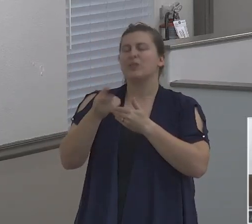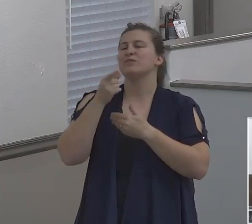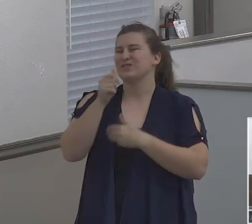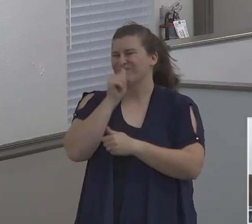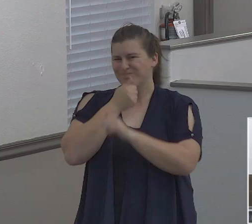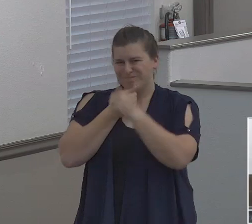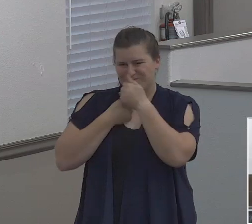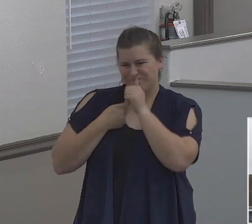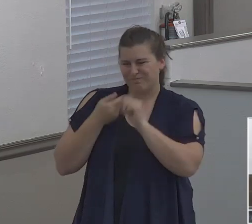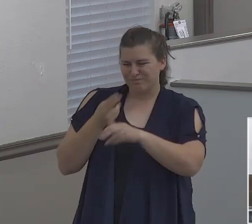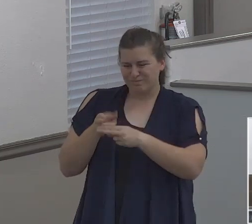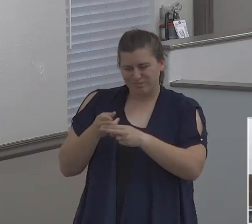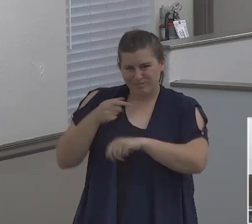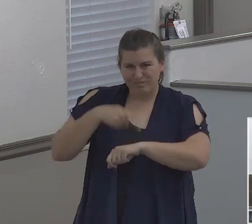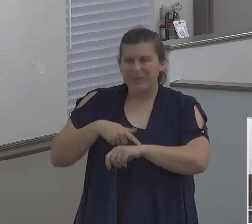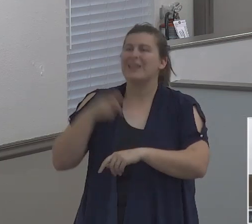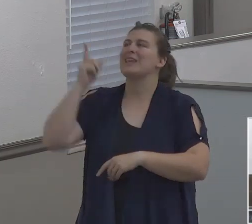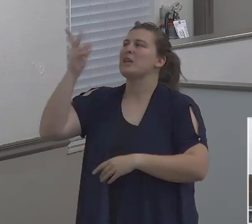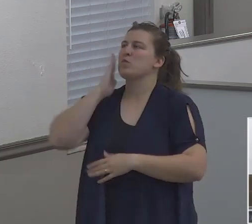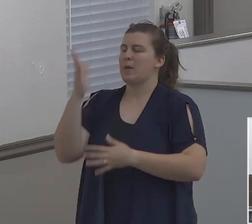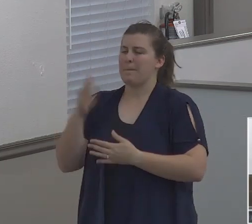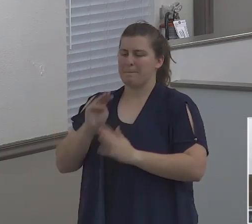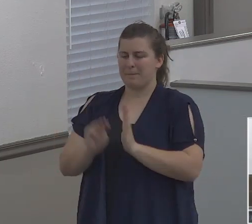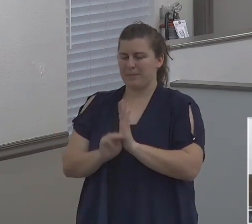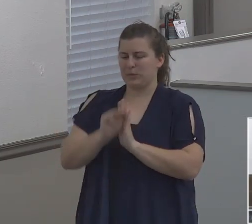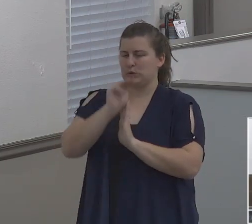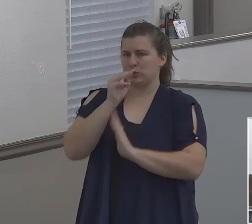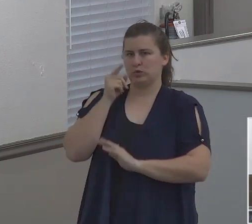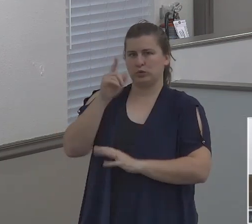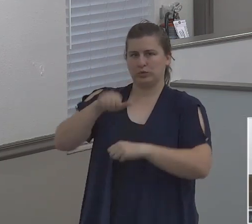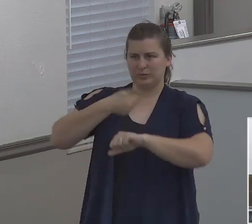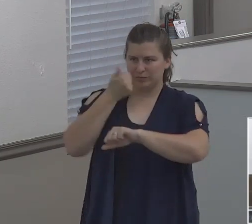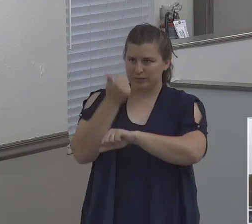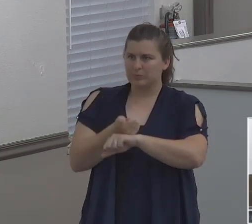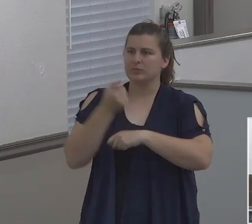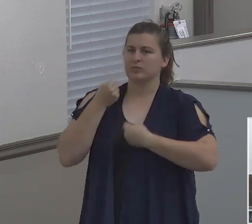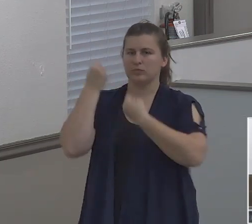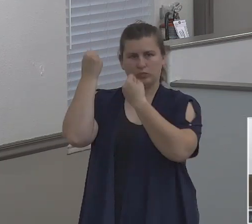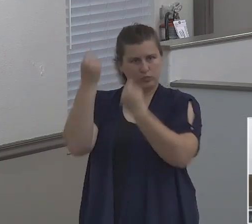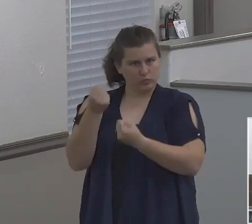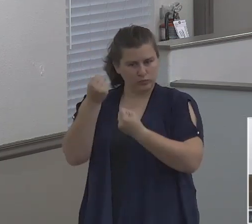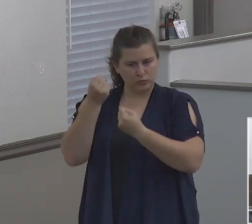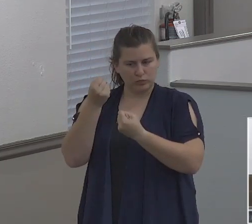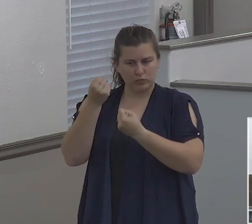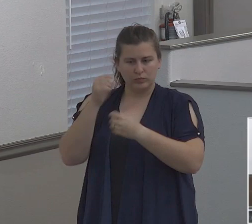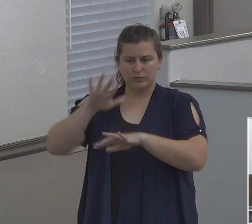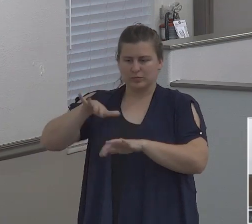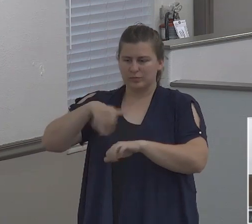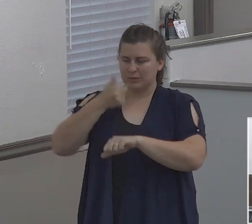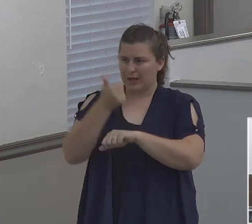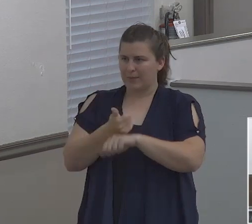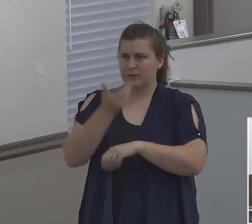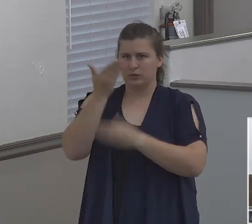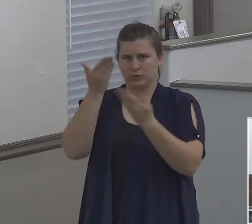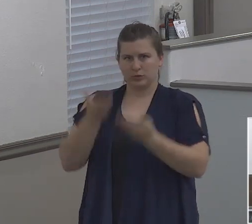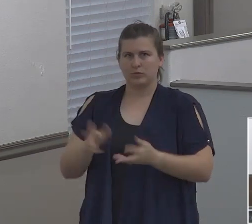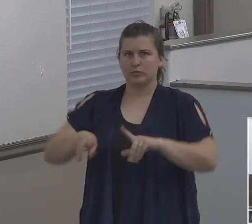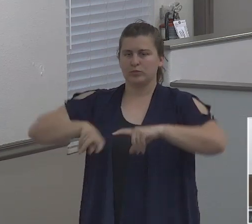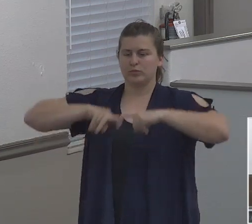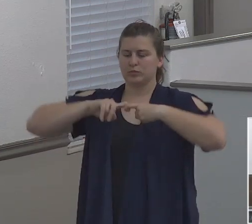Jesus, after that ye have suffered a while, make ye perfect, establish,